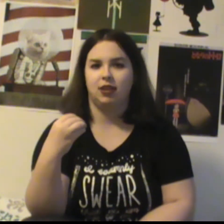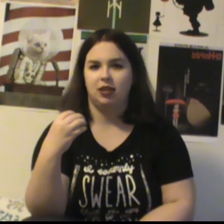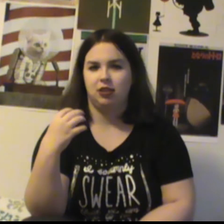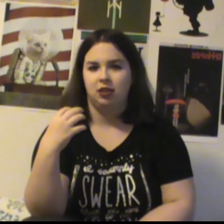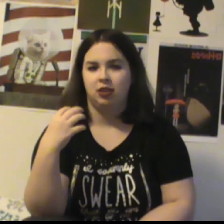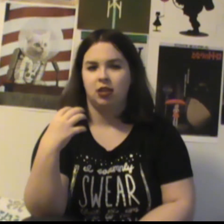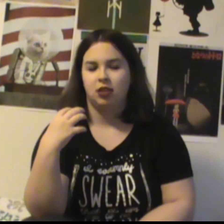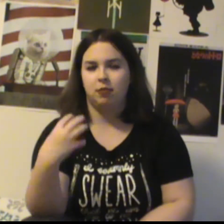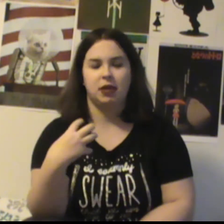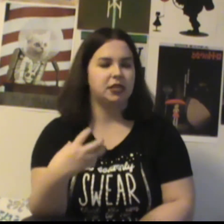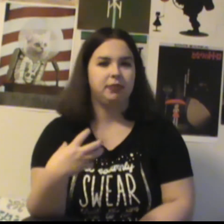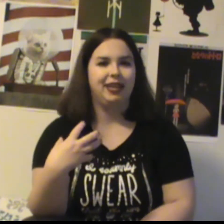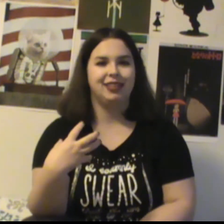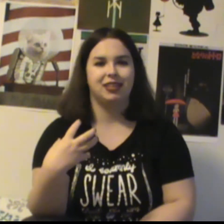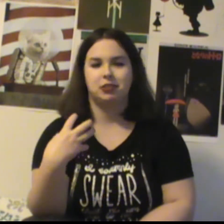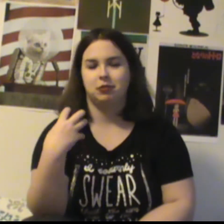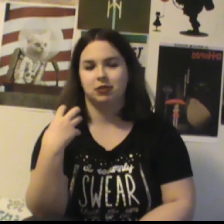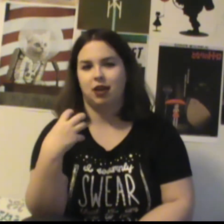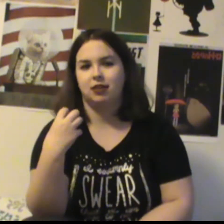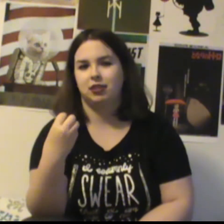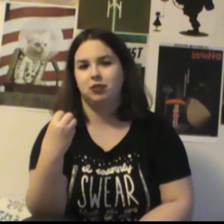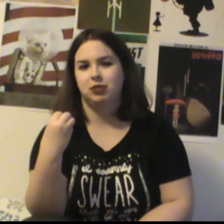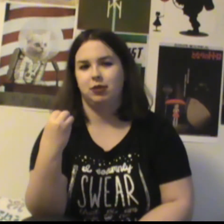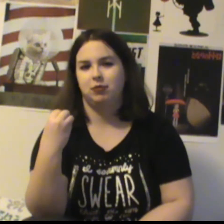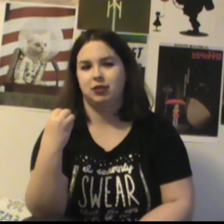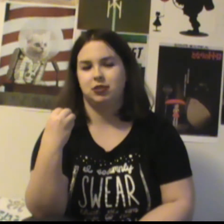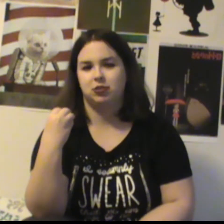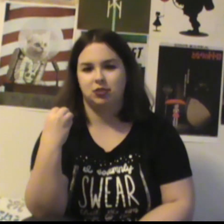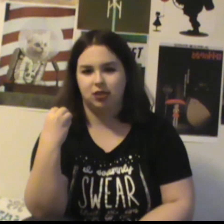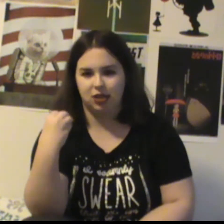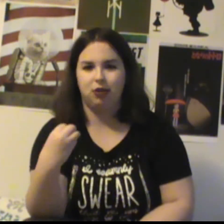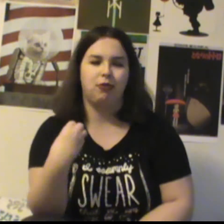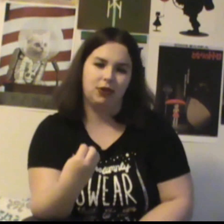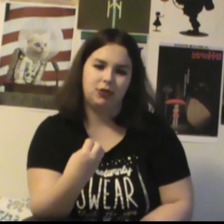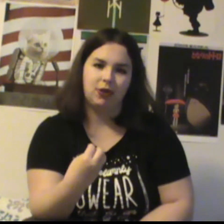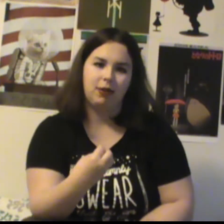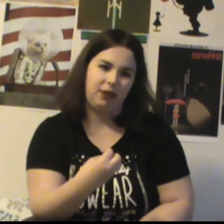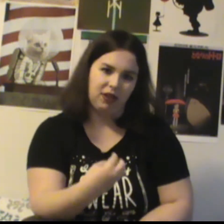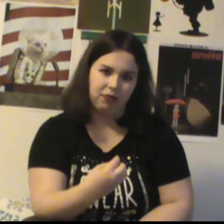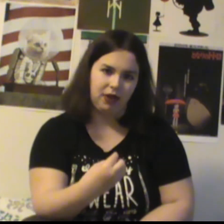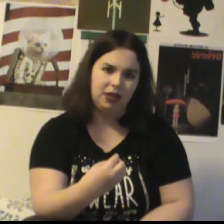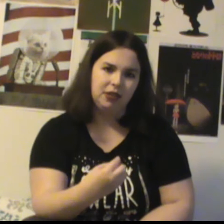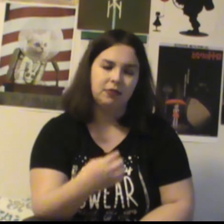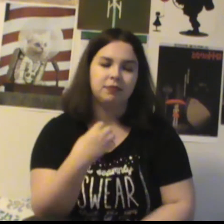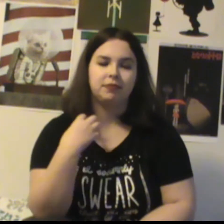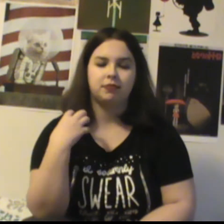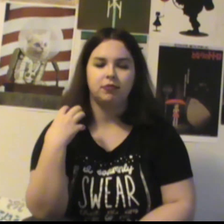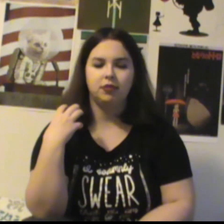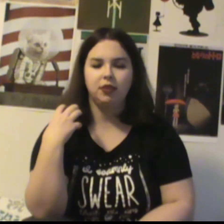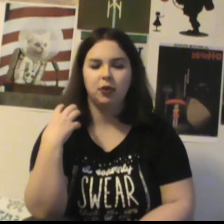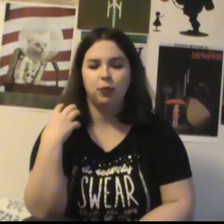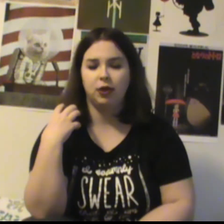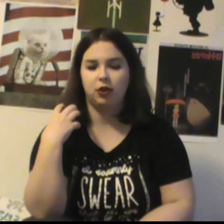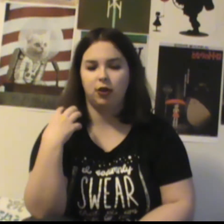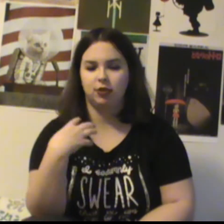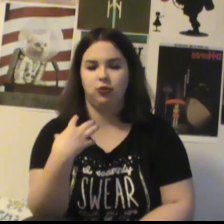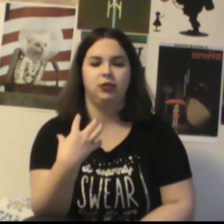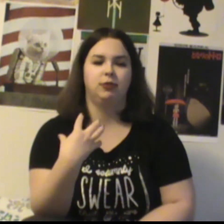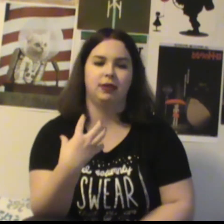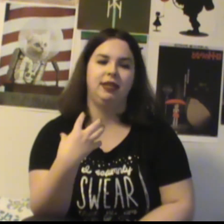that the biggest pain that she was causing Lucy was continuing to try and be her friend, when all Lucy really